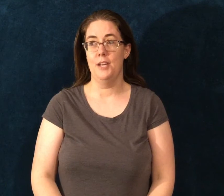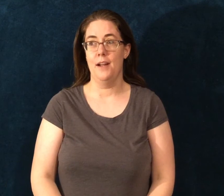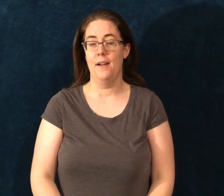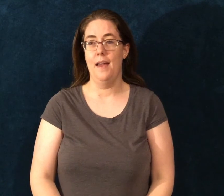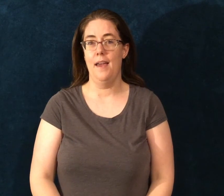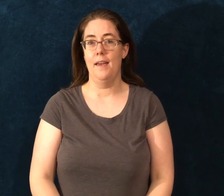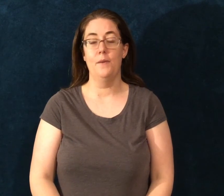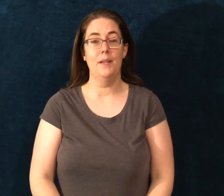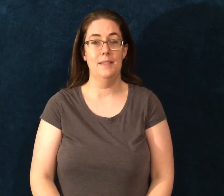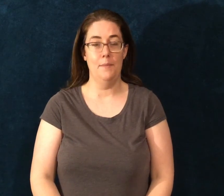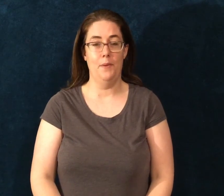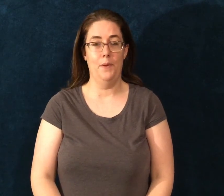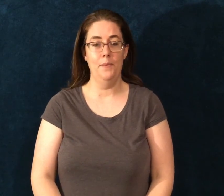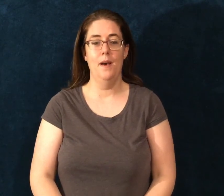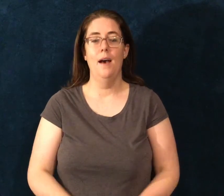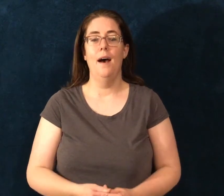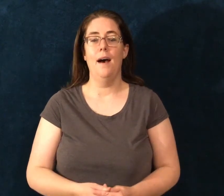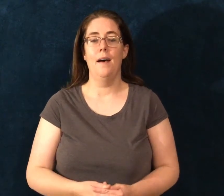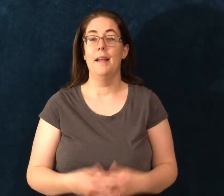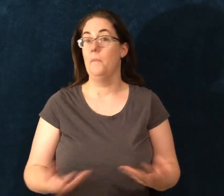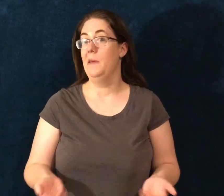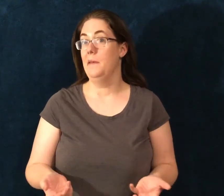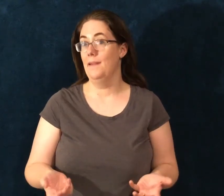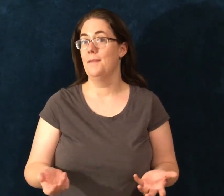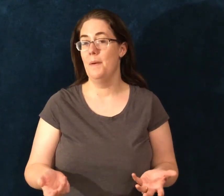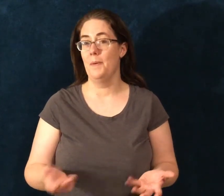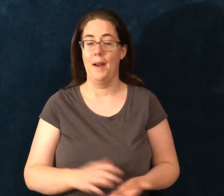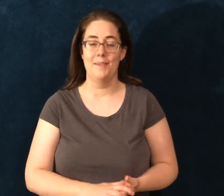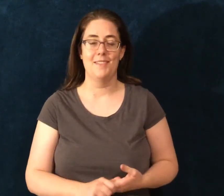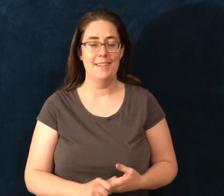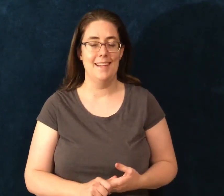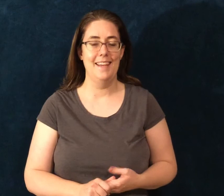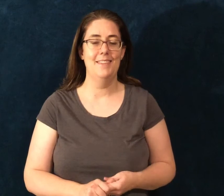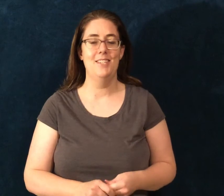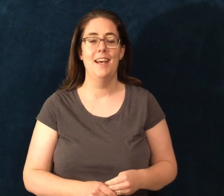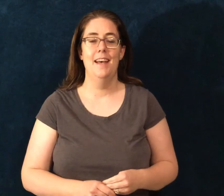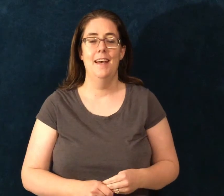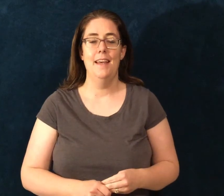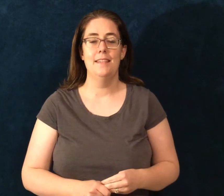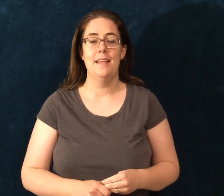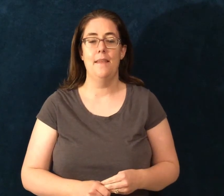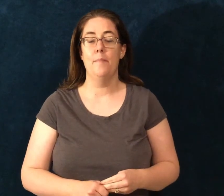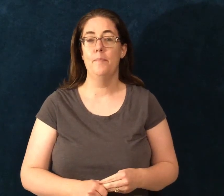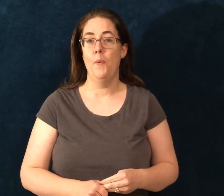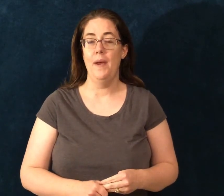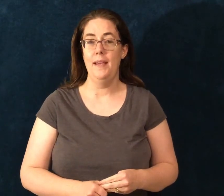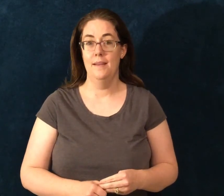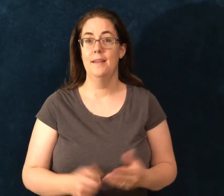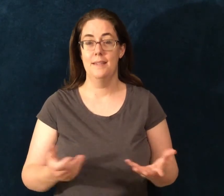share a quick tip with you. It helped me remember when I was learning sign language, is that boy